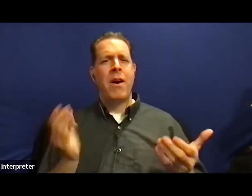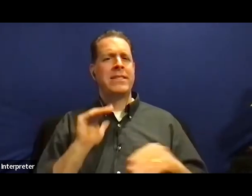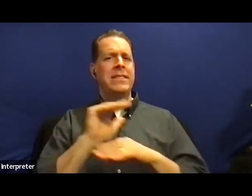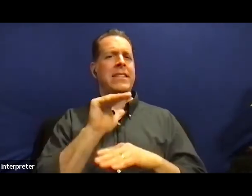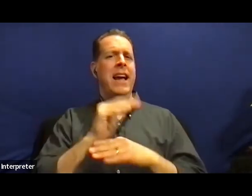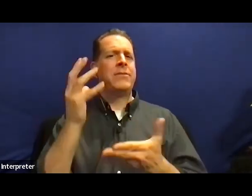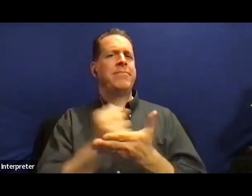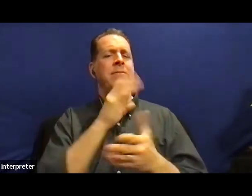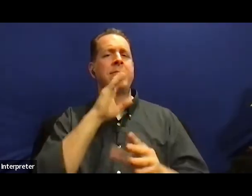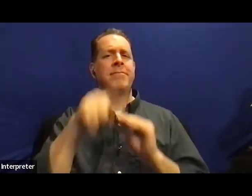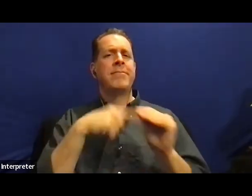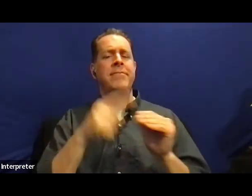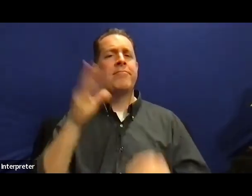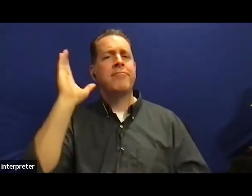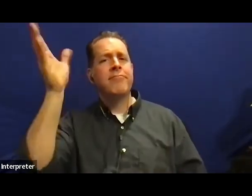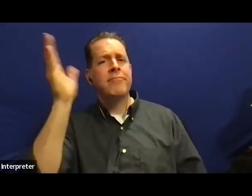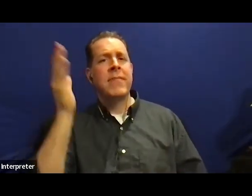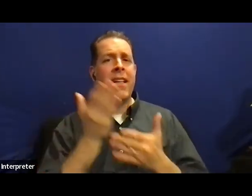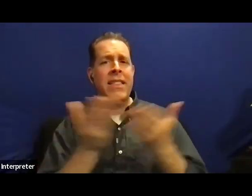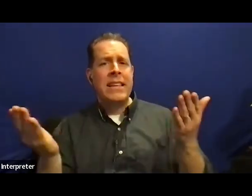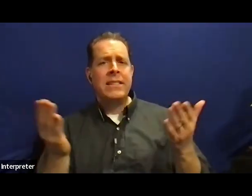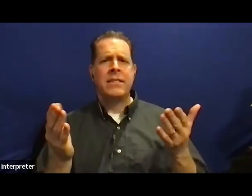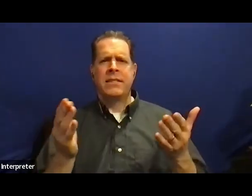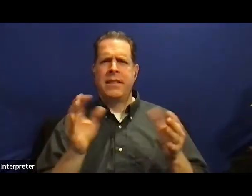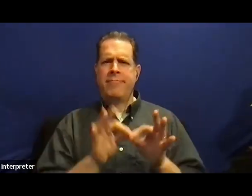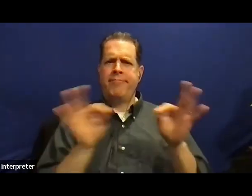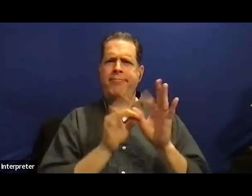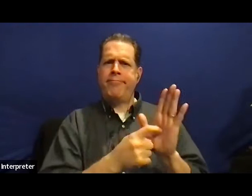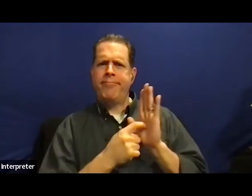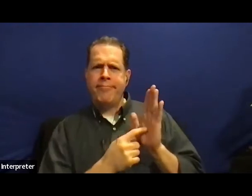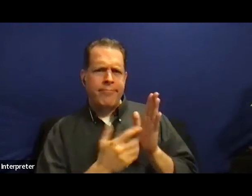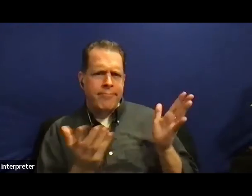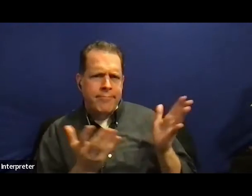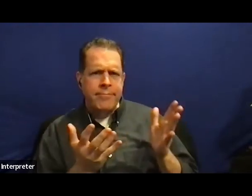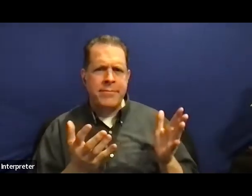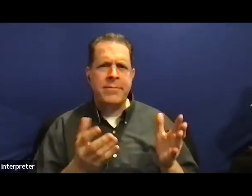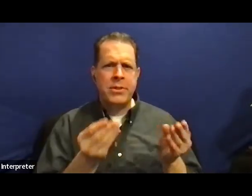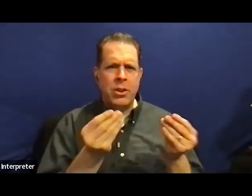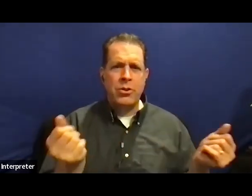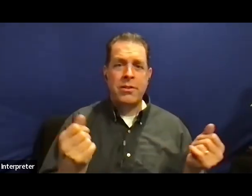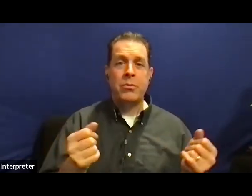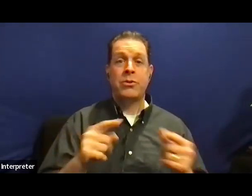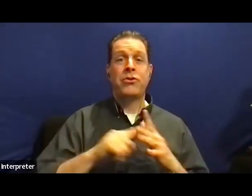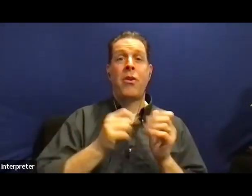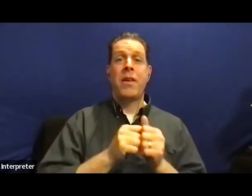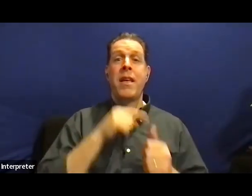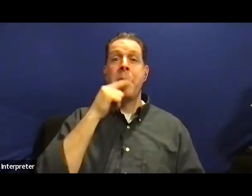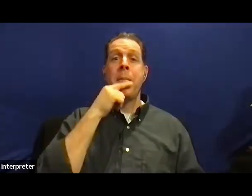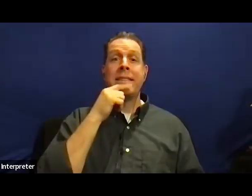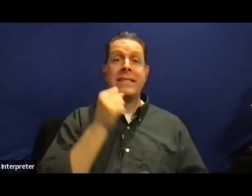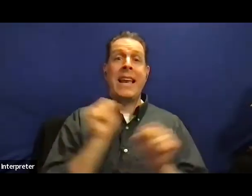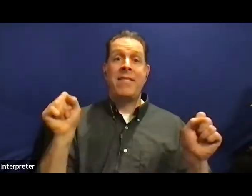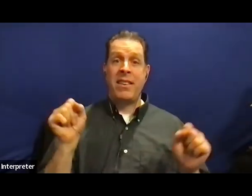tonight addressing the issues that demand serious solutions, starting with public safety.